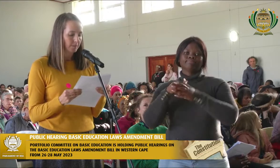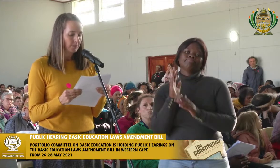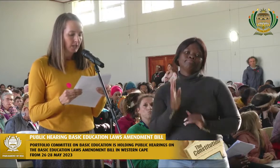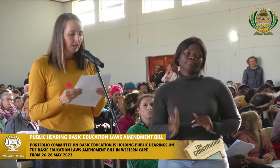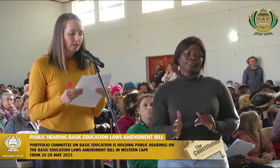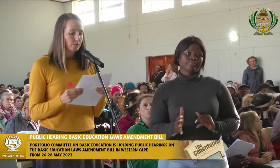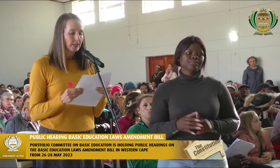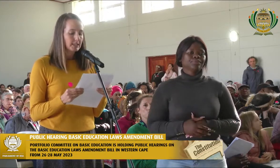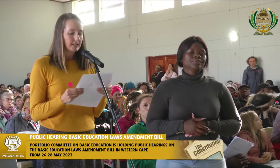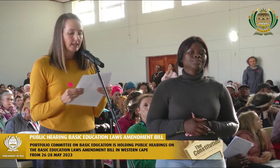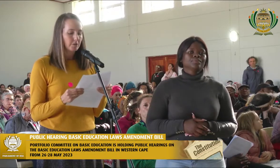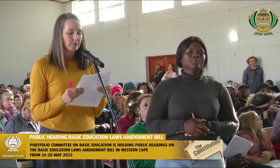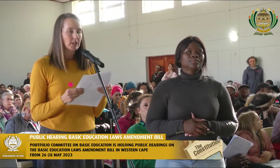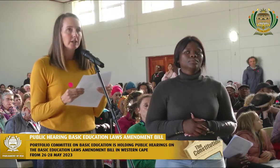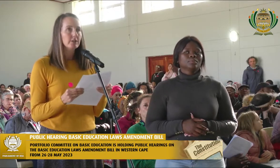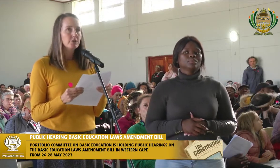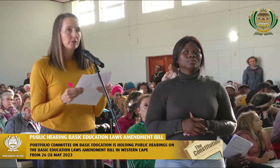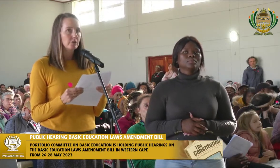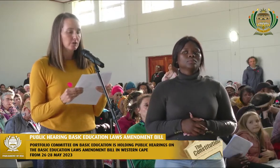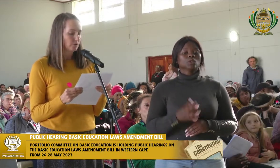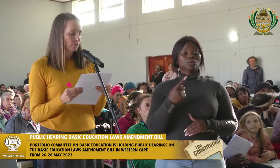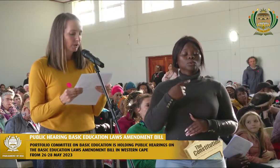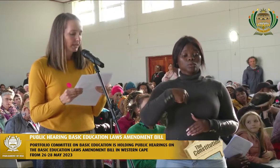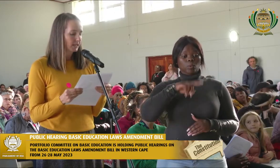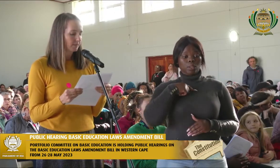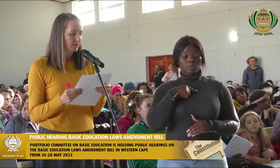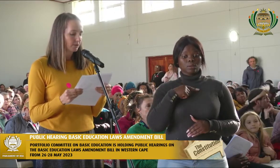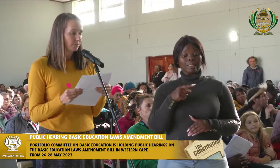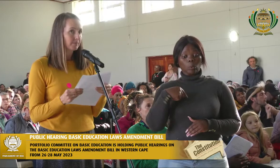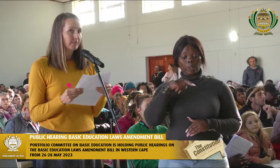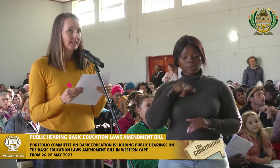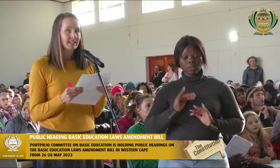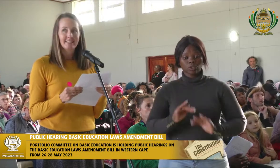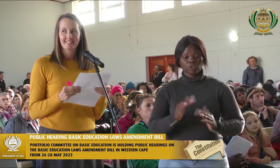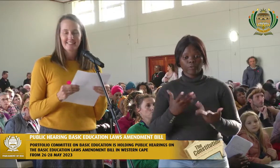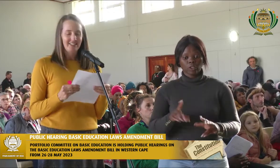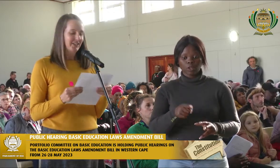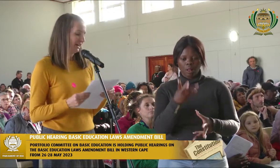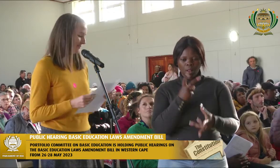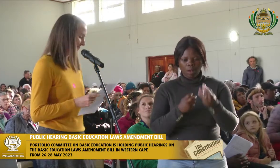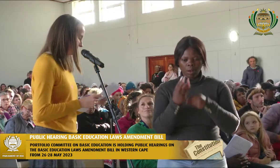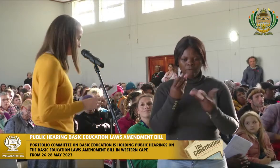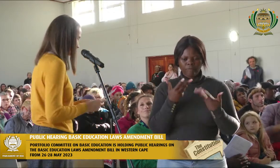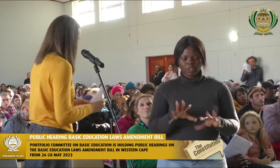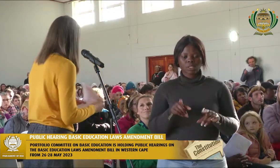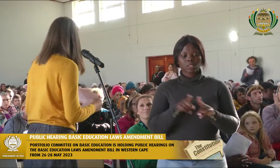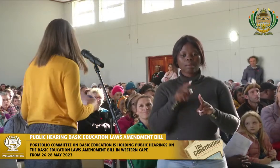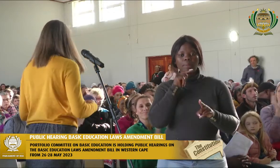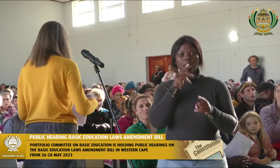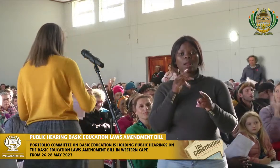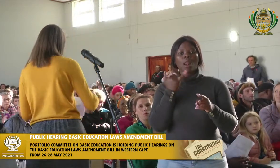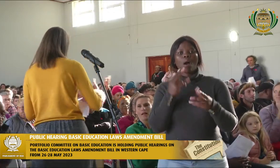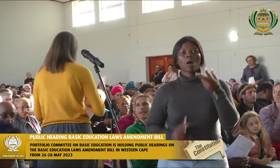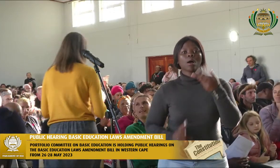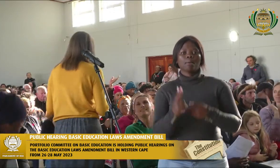well. The wings that they have been learned to use will be clipped. Okay.